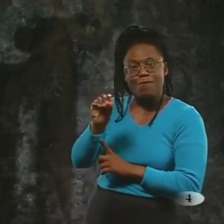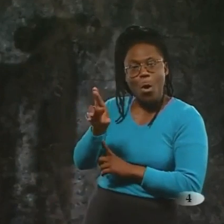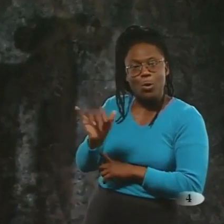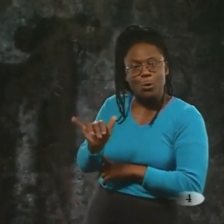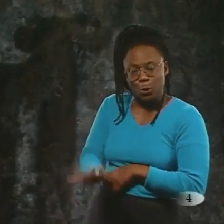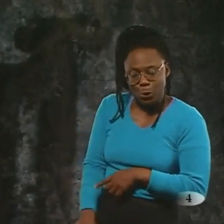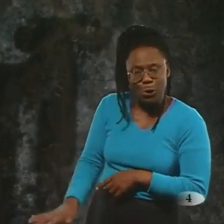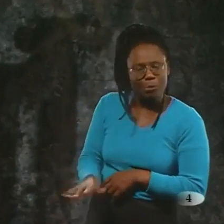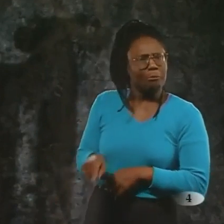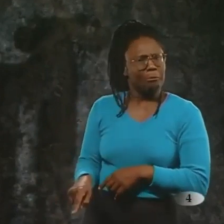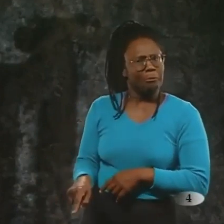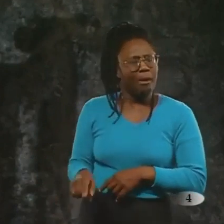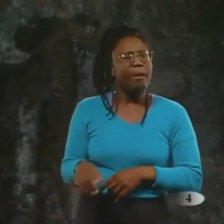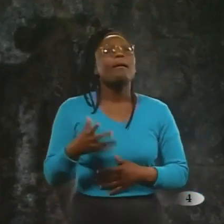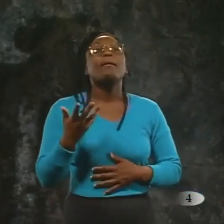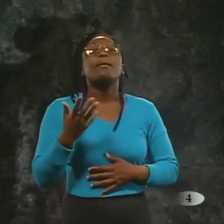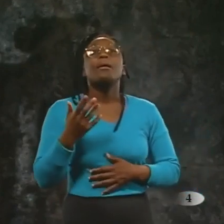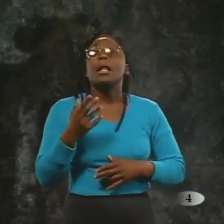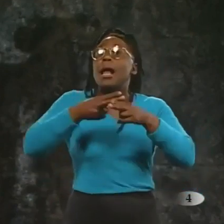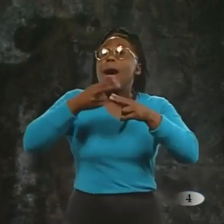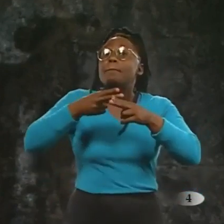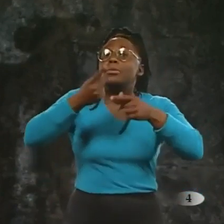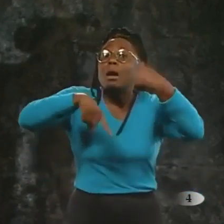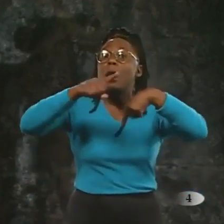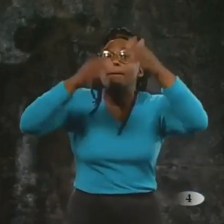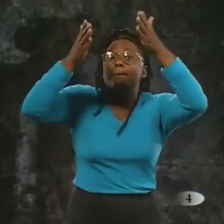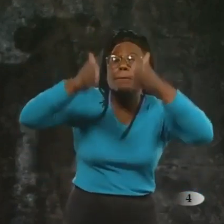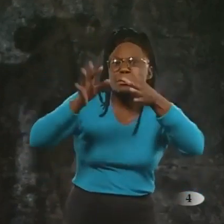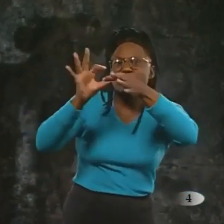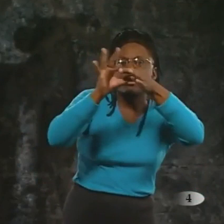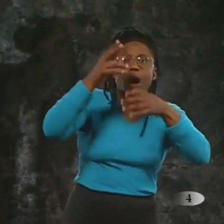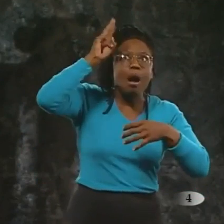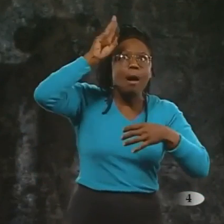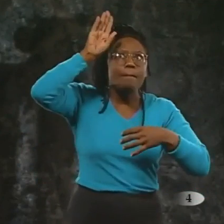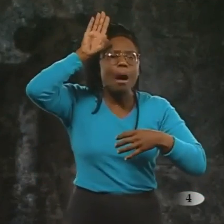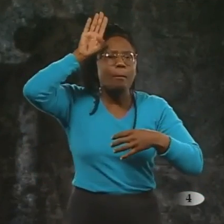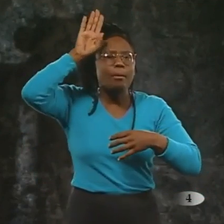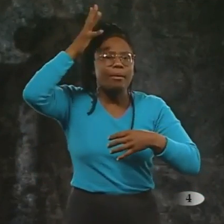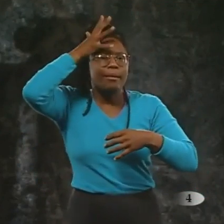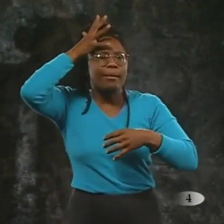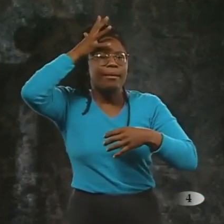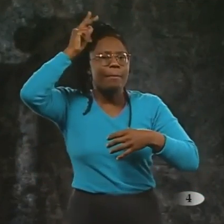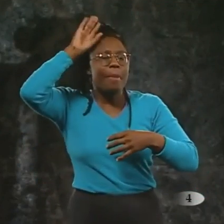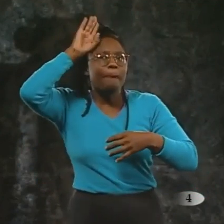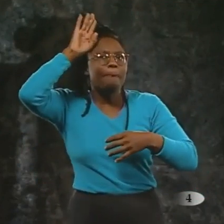Or the fingerspell word for floor, your hand is lowered because the floor is below you. Or for